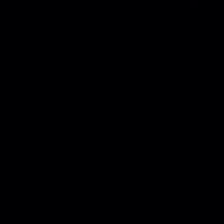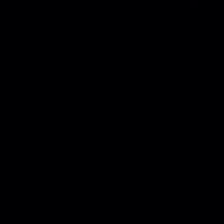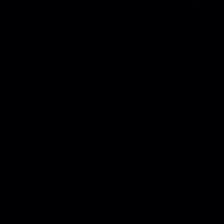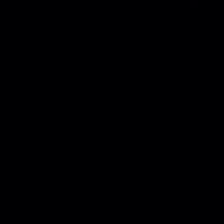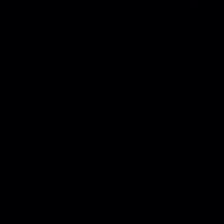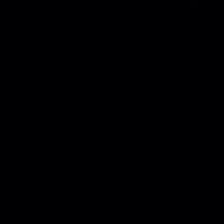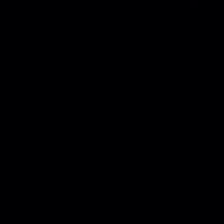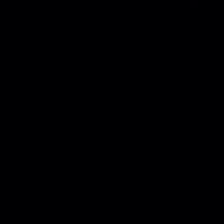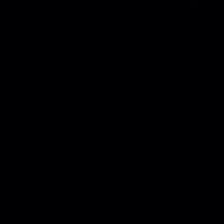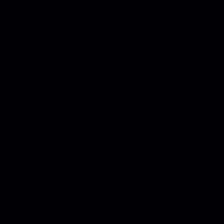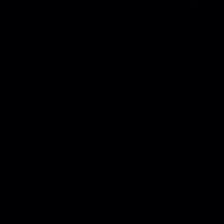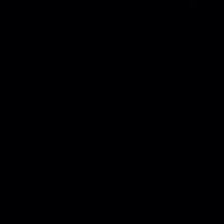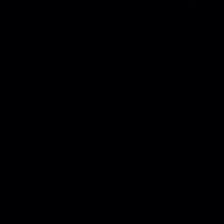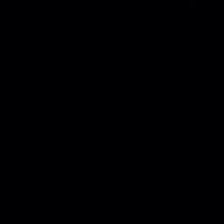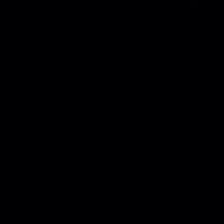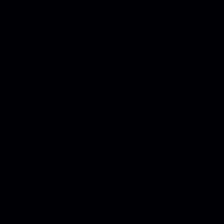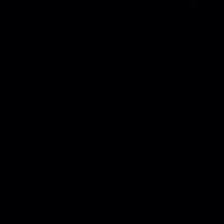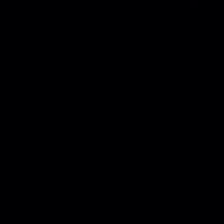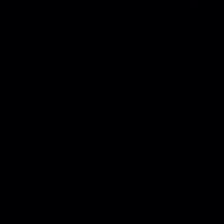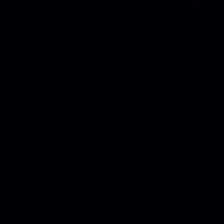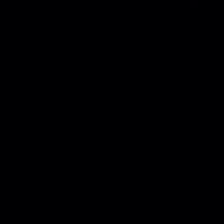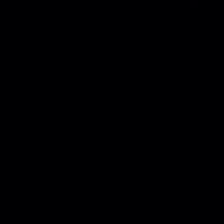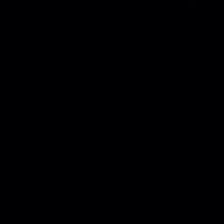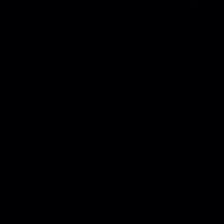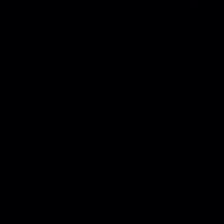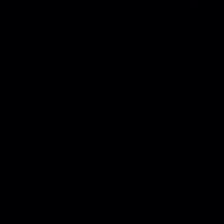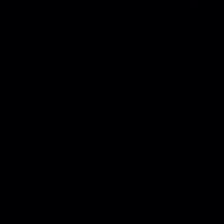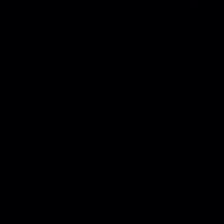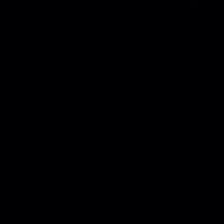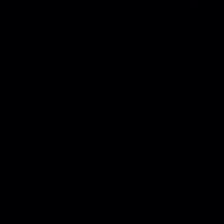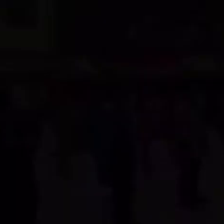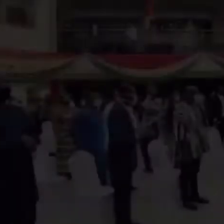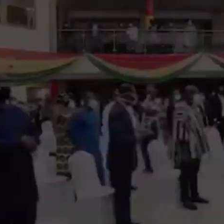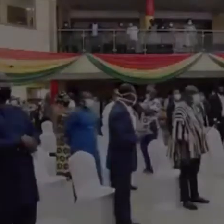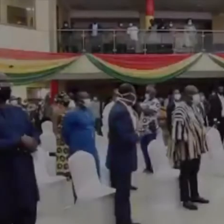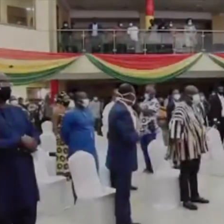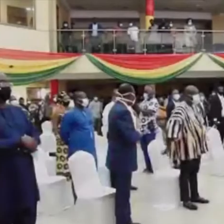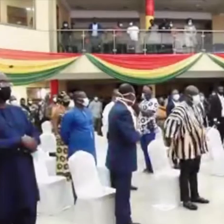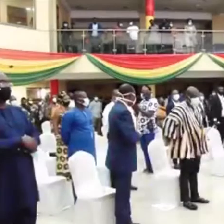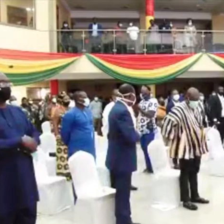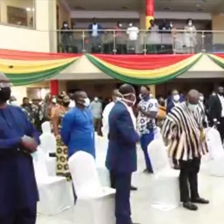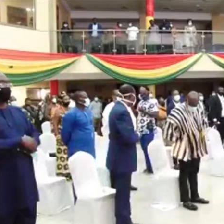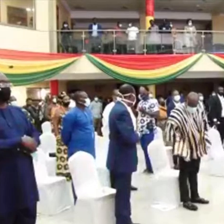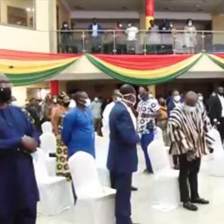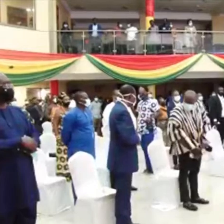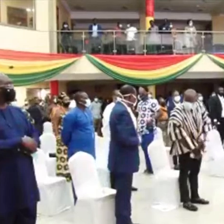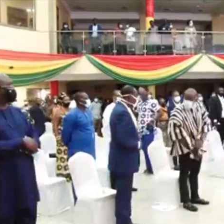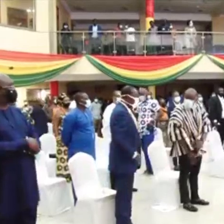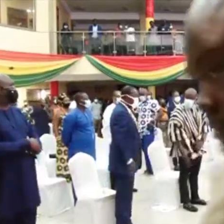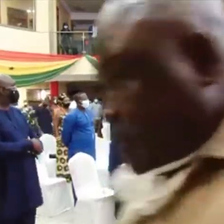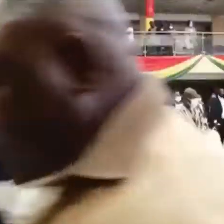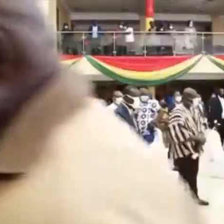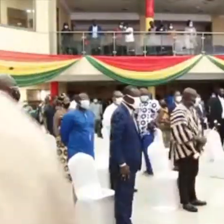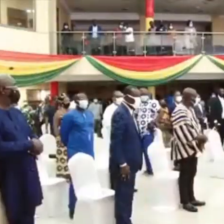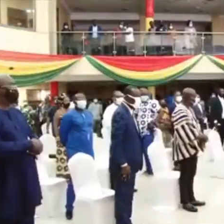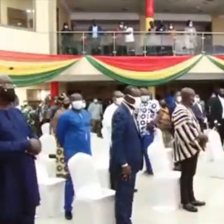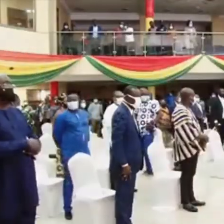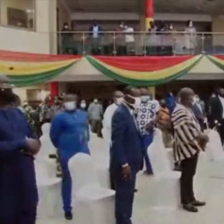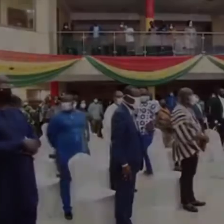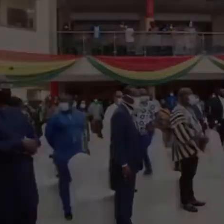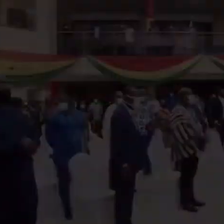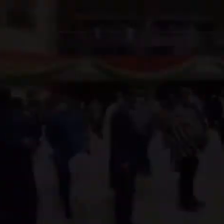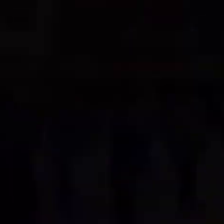Thank you very much, Your Excellency, Honorable Ministers, distinguished ladies and gentlemen. Please let us observe